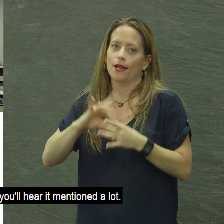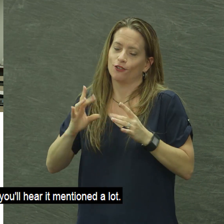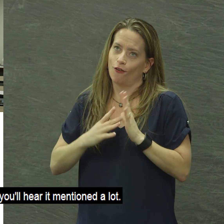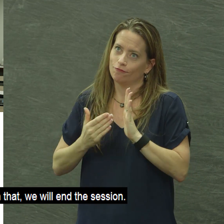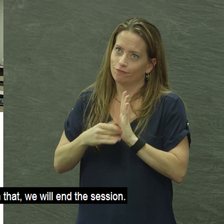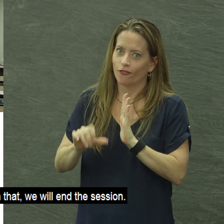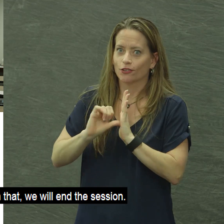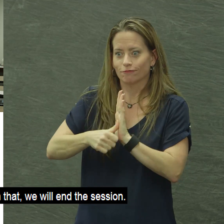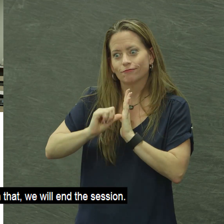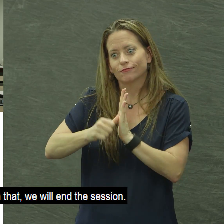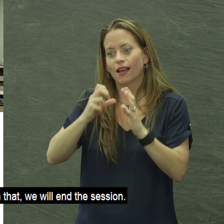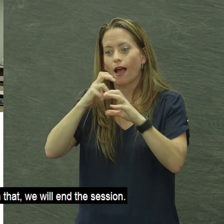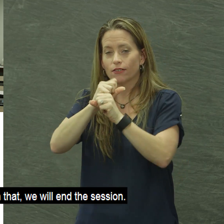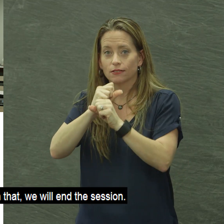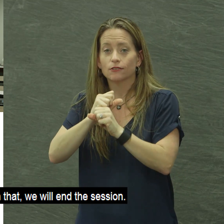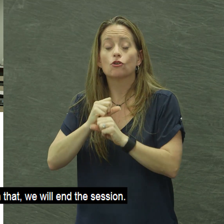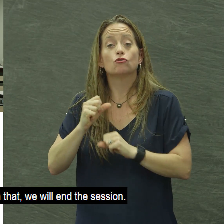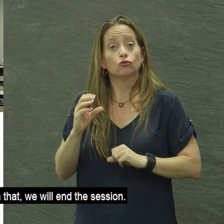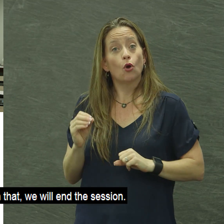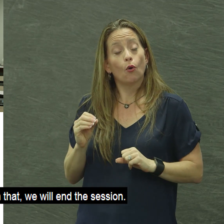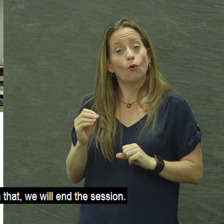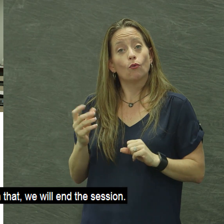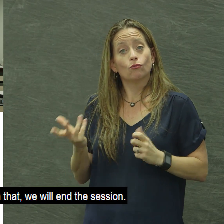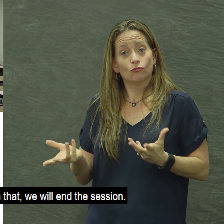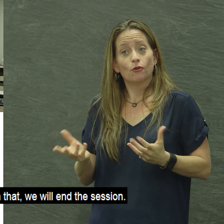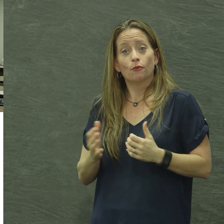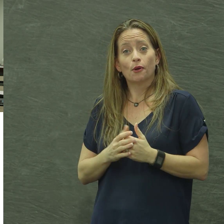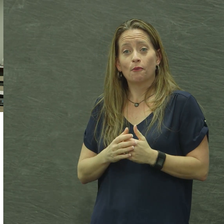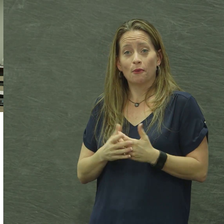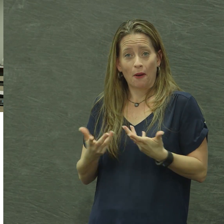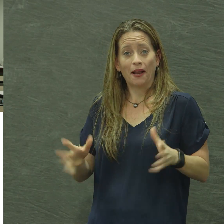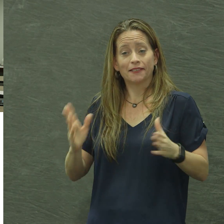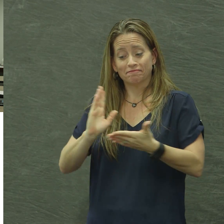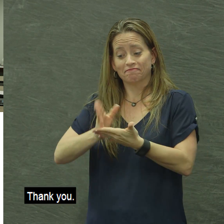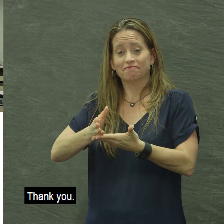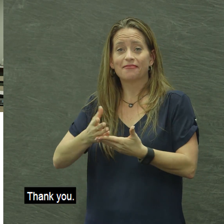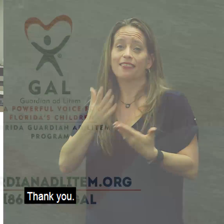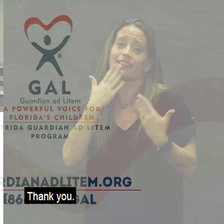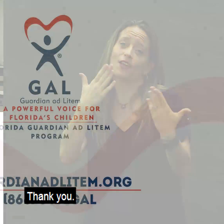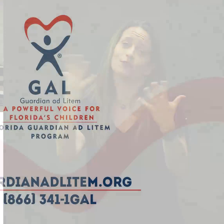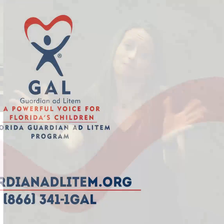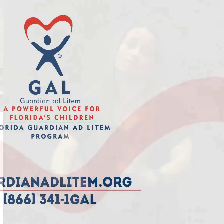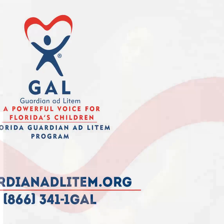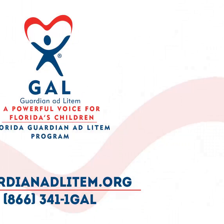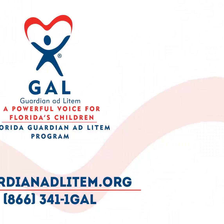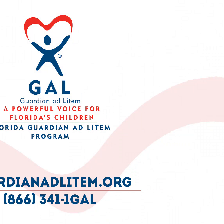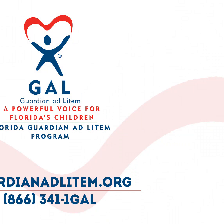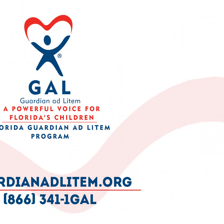So on that, we will end the session. Thank you.